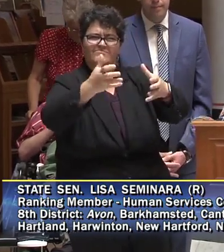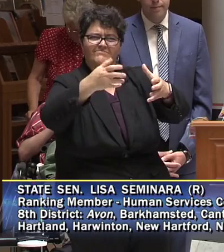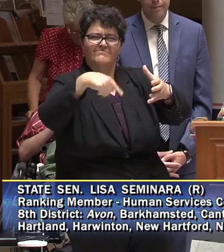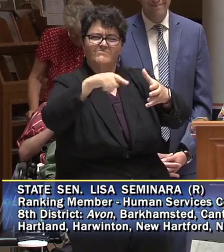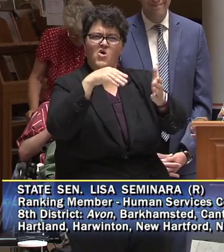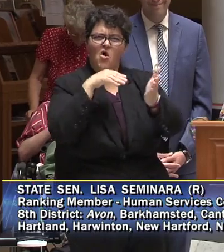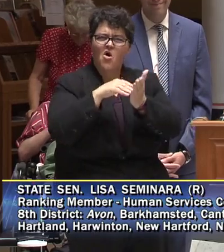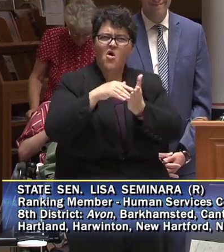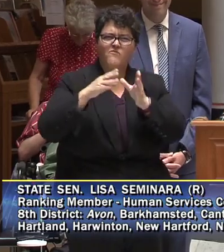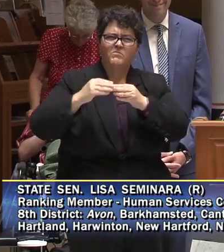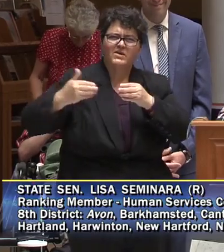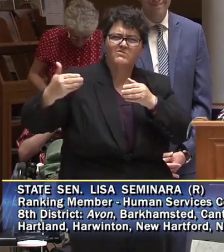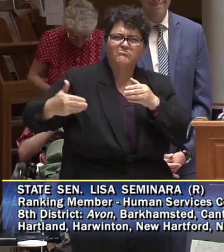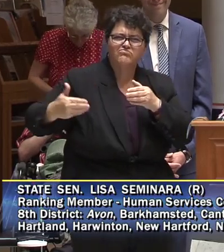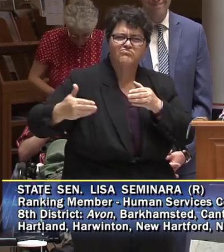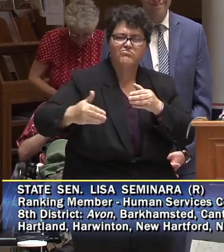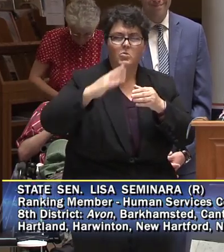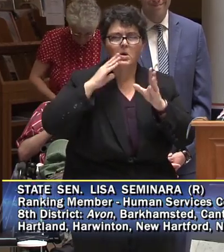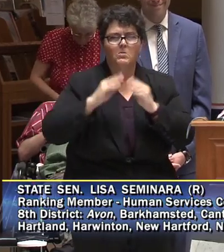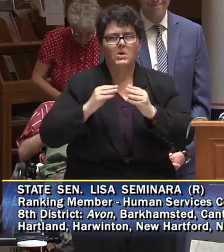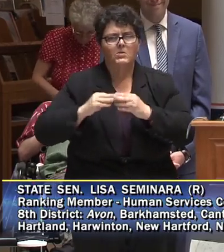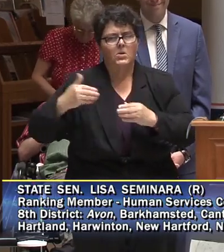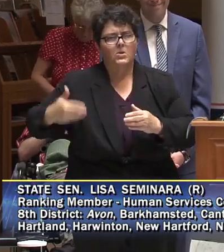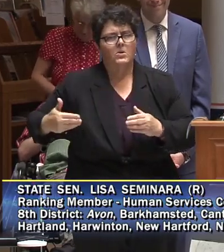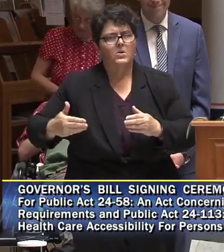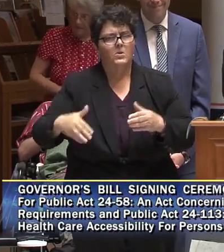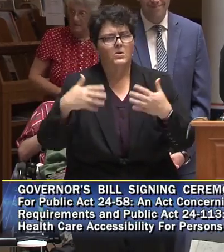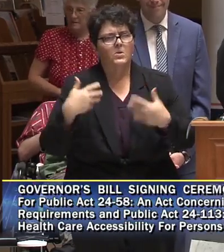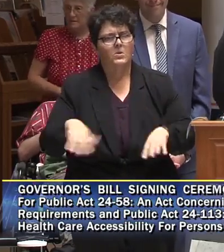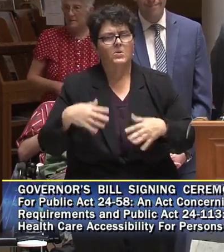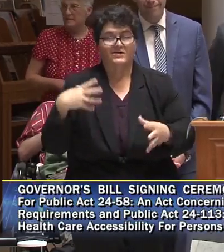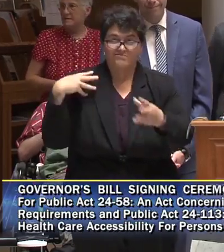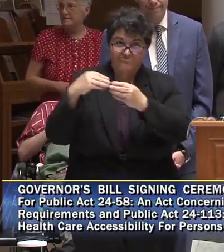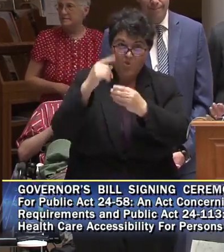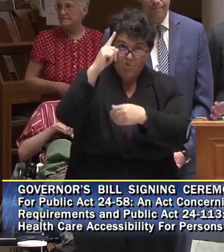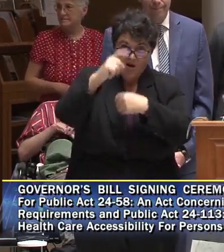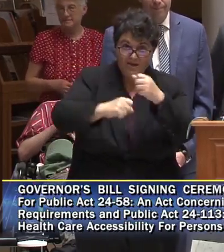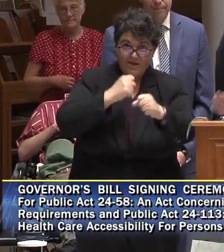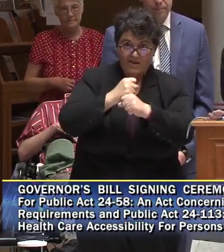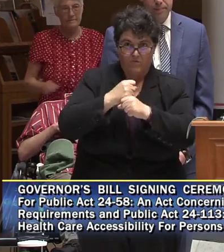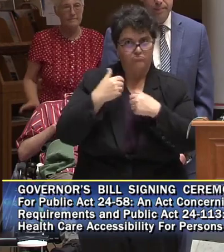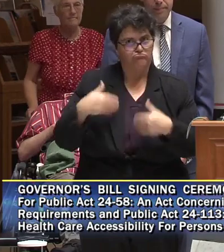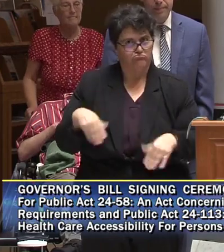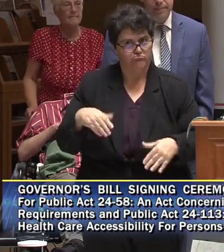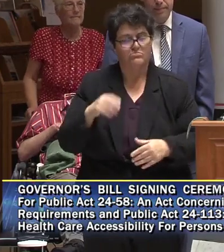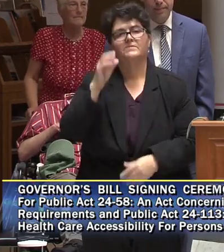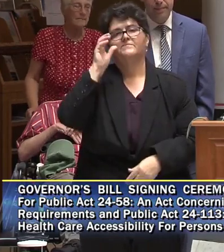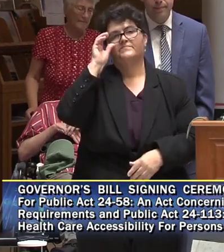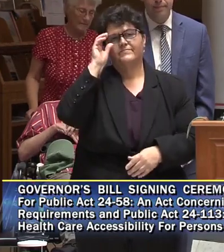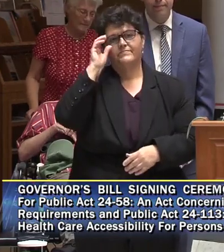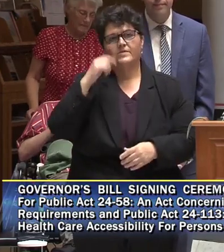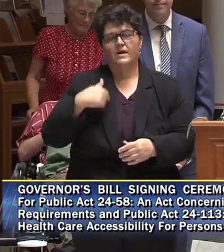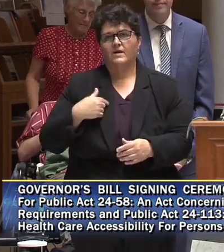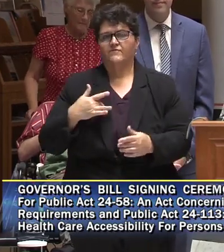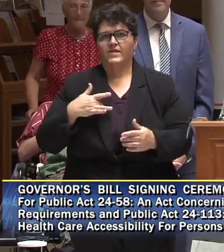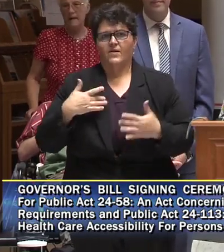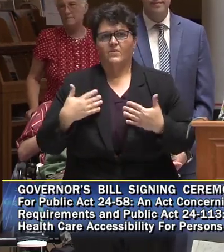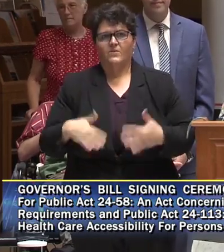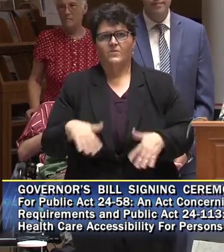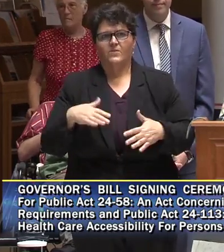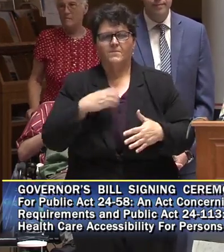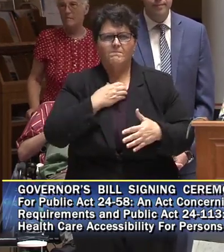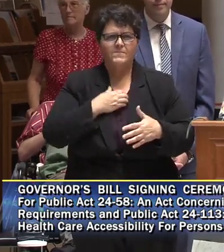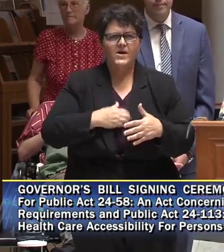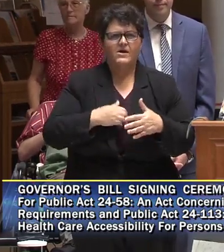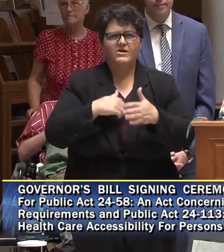very frequently, for nearly a year, and had incredible, passionate, and positive